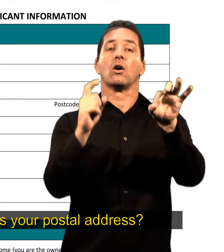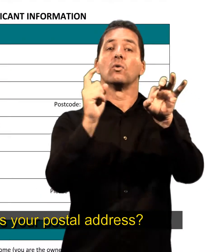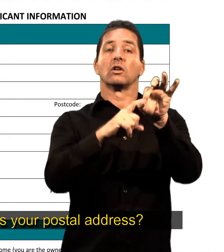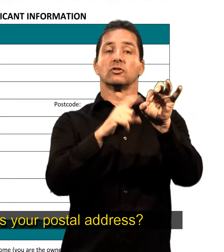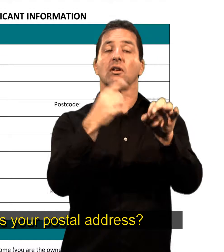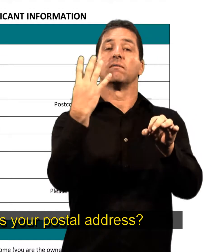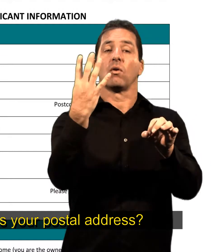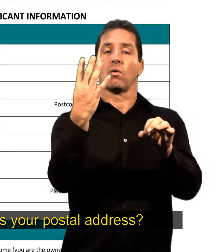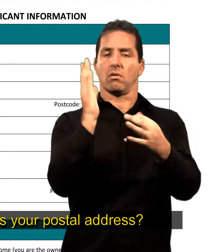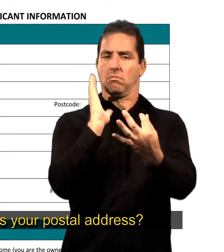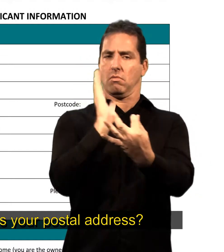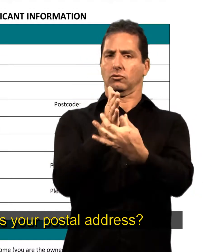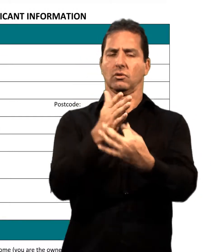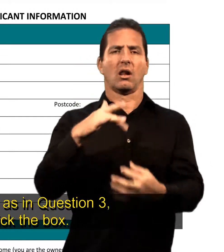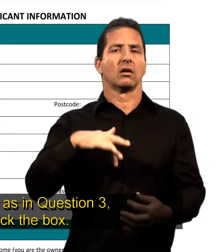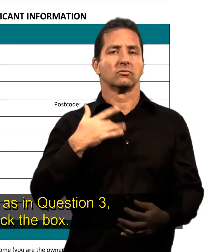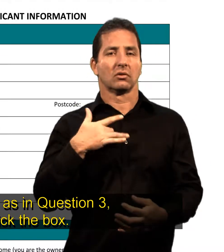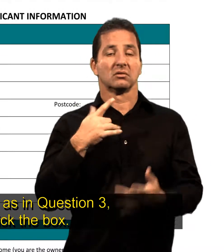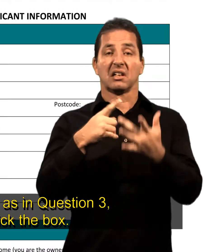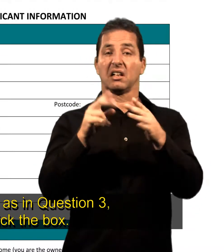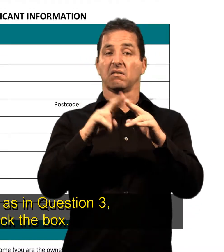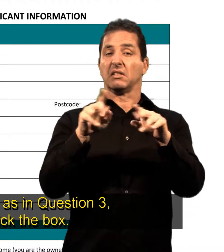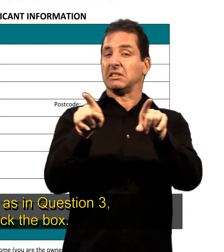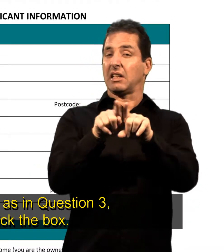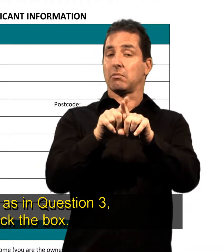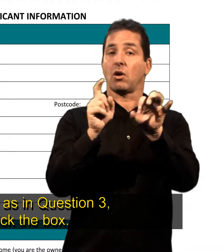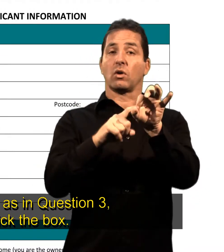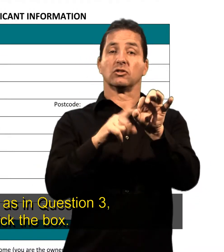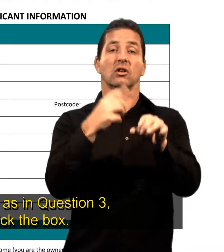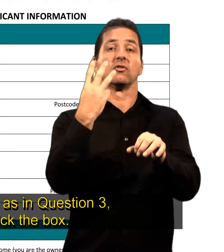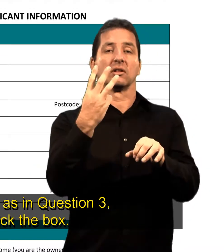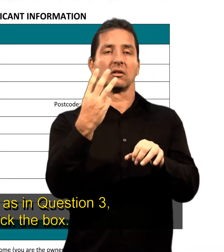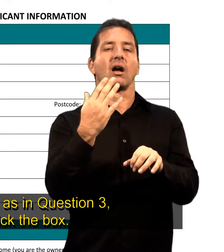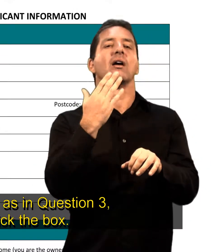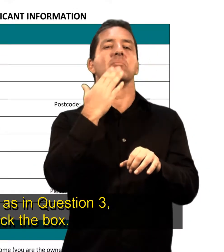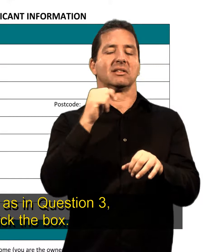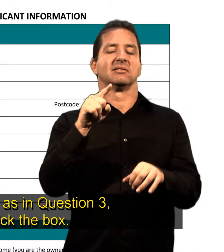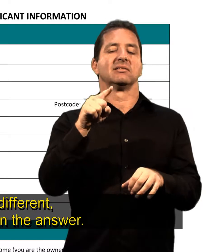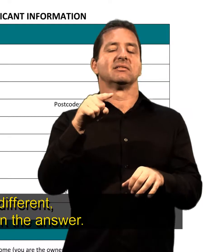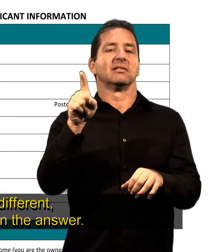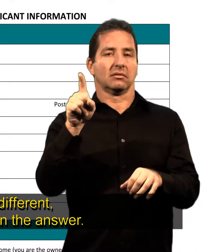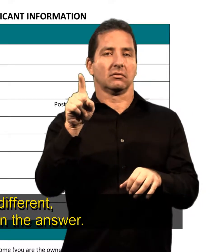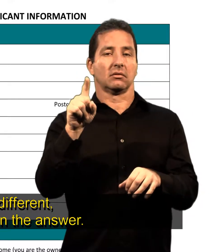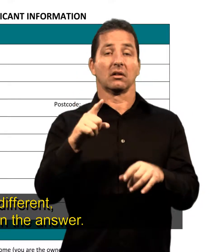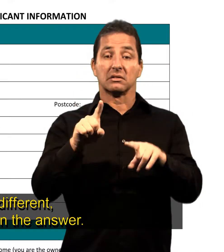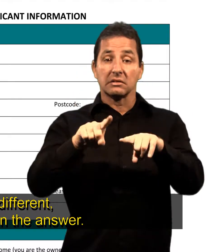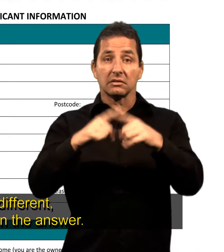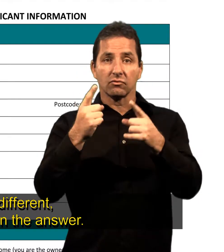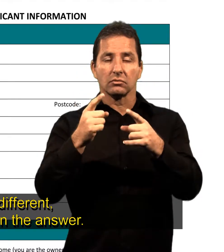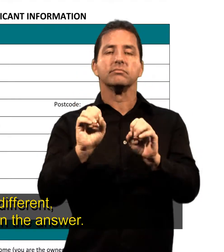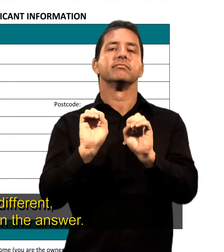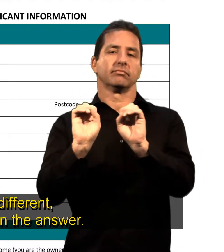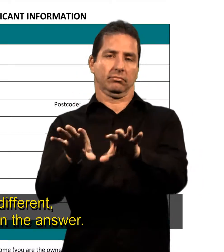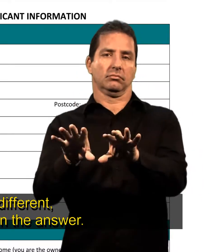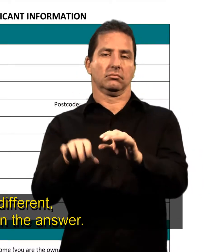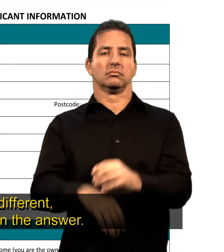Question 4. What is your postal address? If it's the same as in question 3, please tick the box. If it's different, please fill